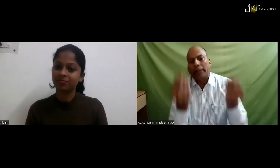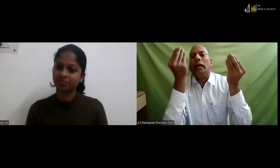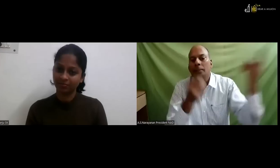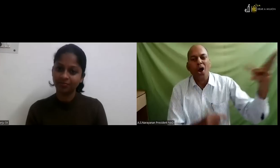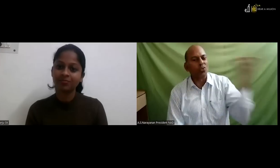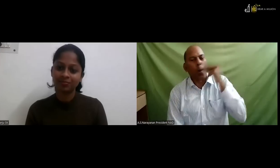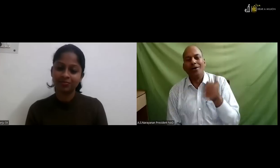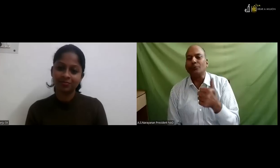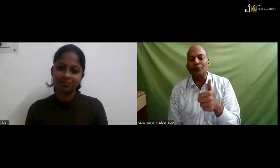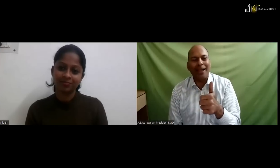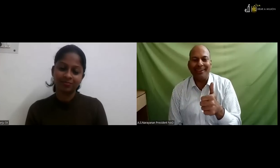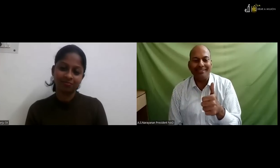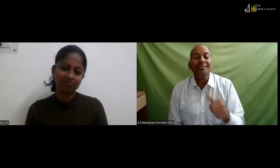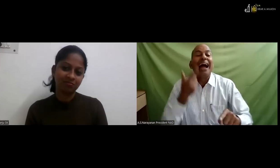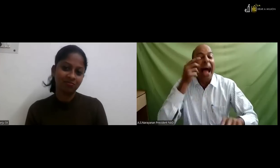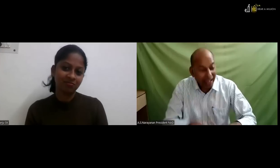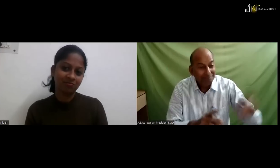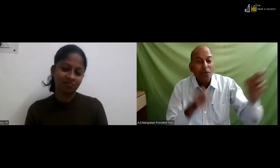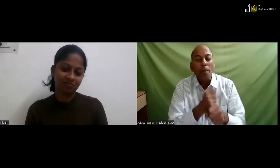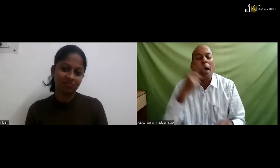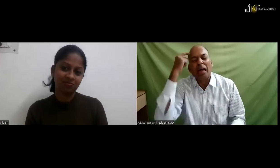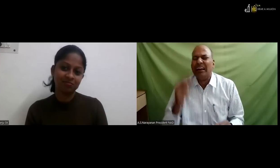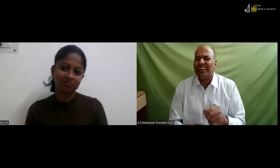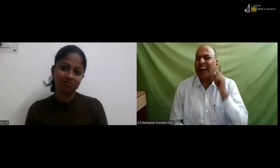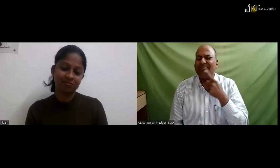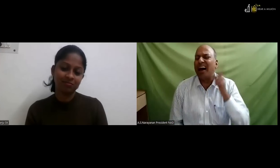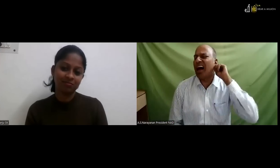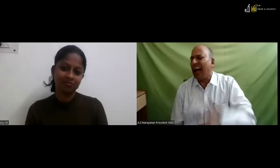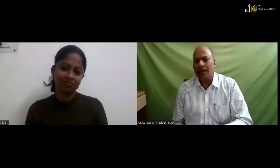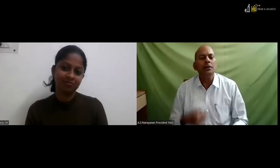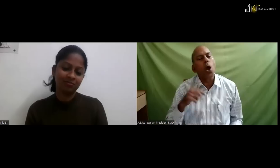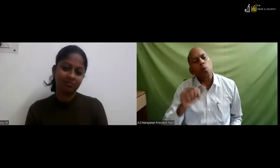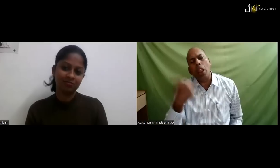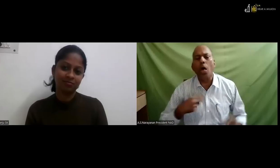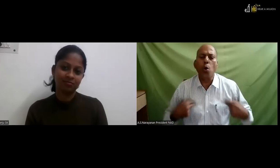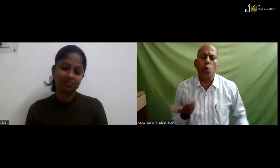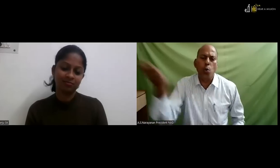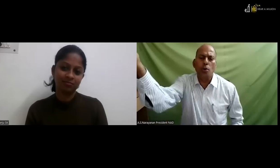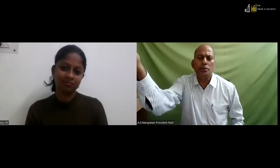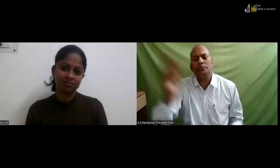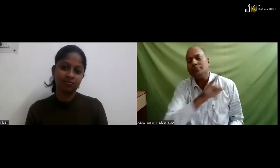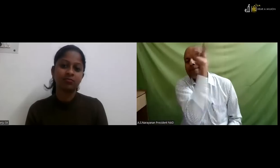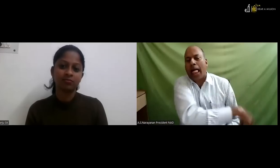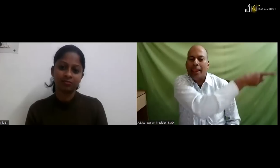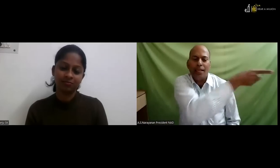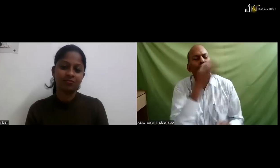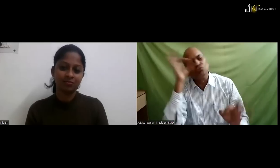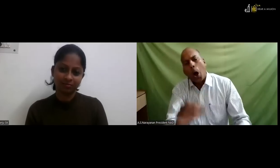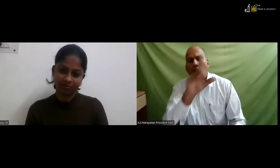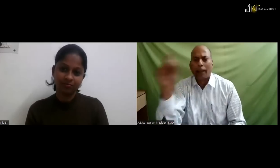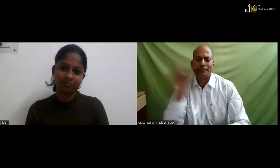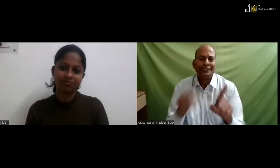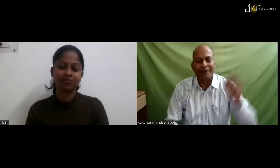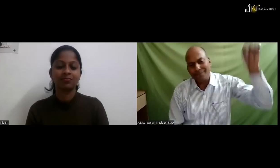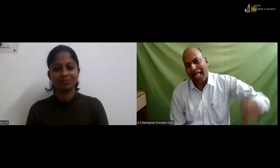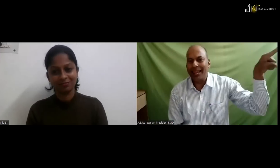excuses, how the government officials make. So we just told them that please don't fool us with this and don't ignore our words. If you